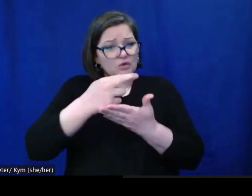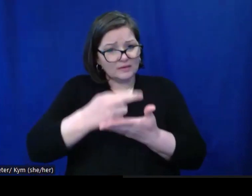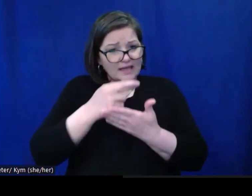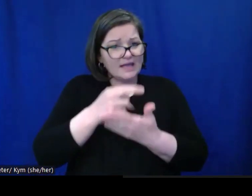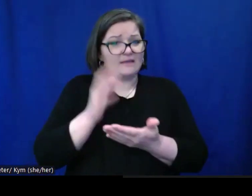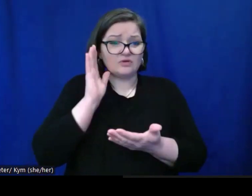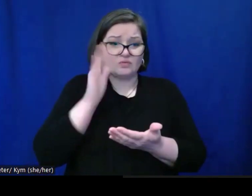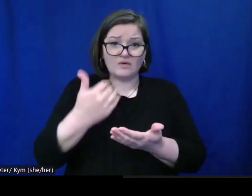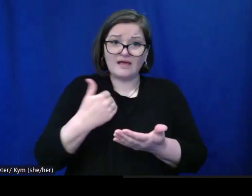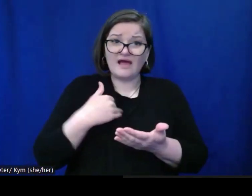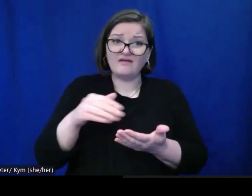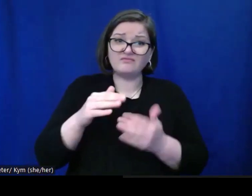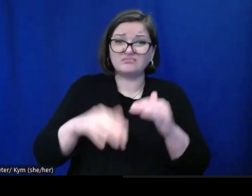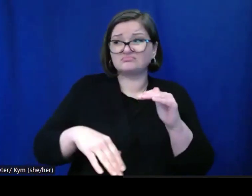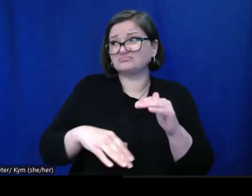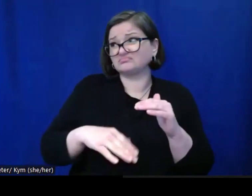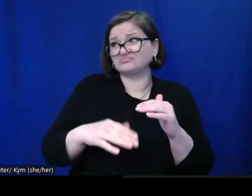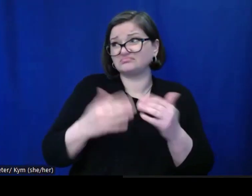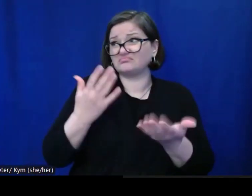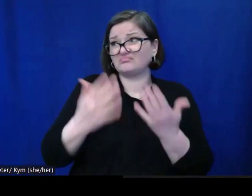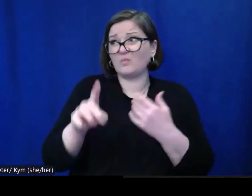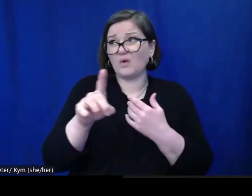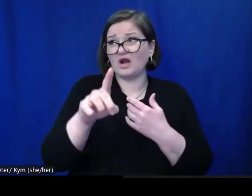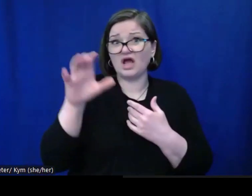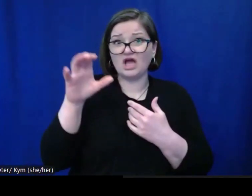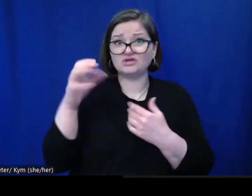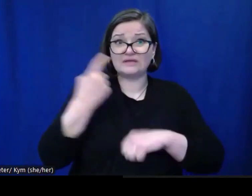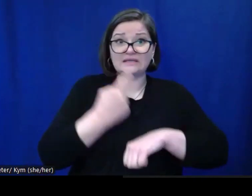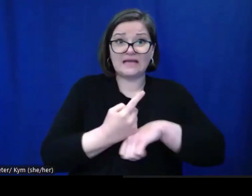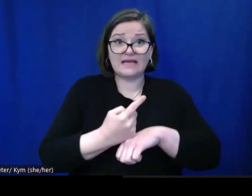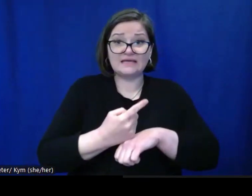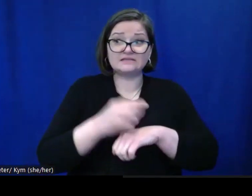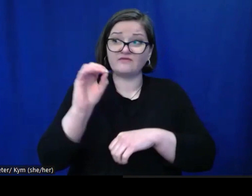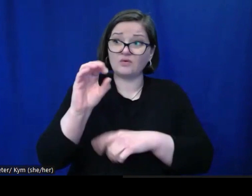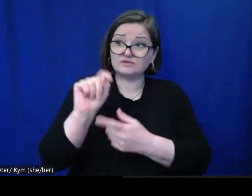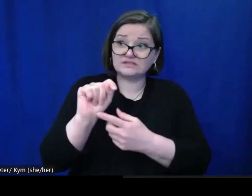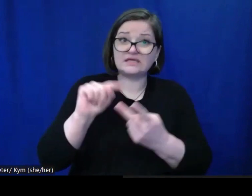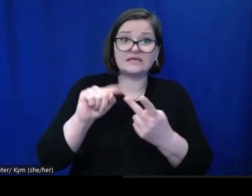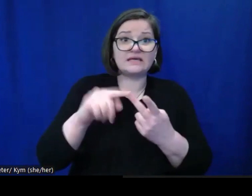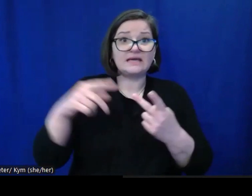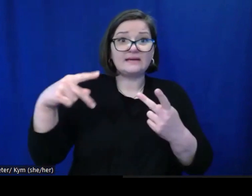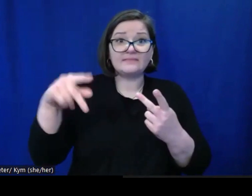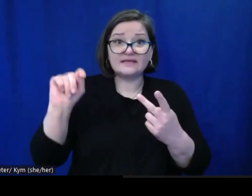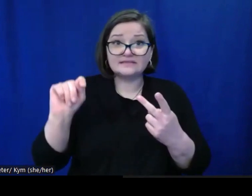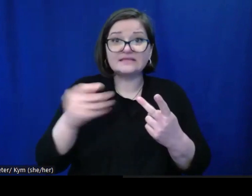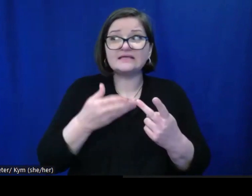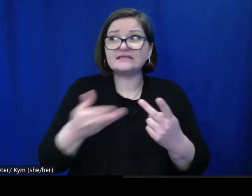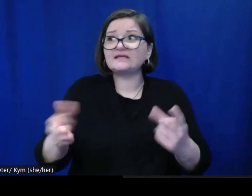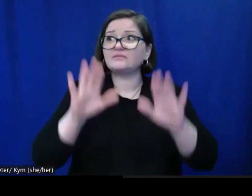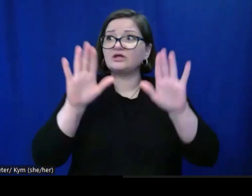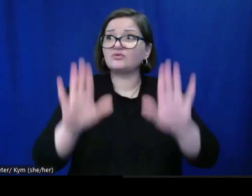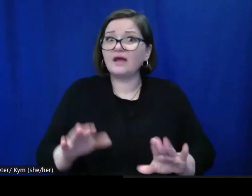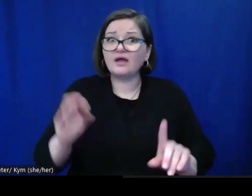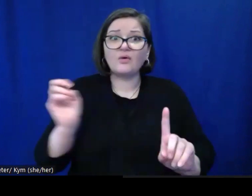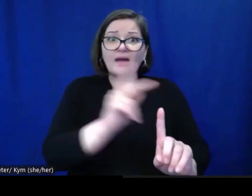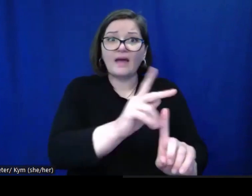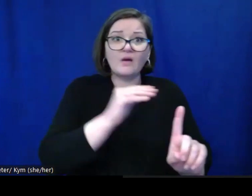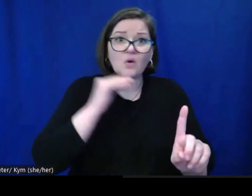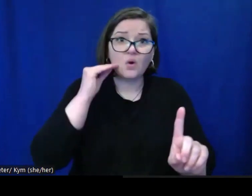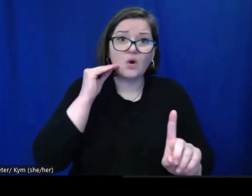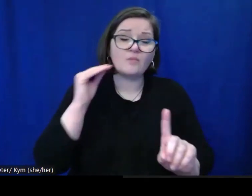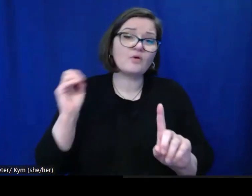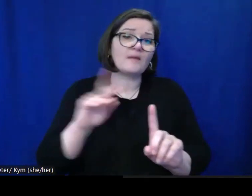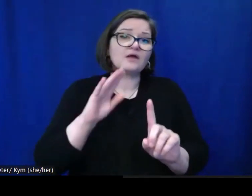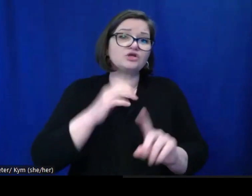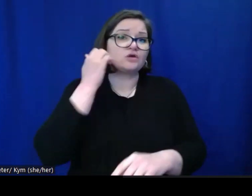100 days of physical and occupational therapy. Things will be great. You can go back home. You can resume your activities